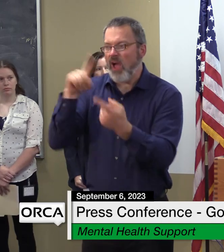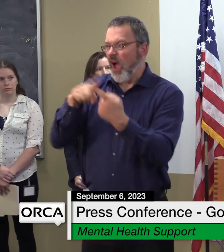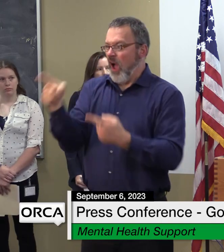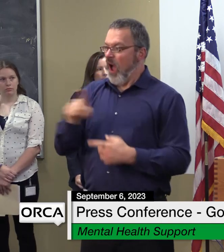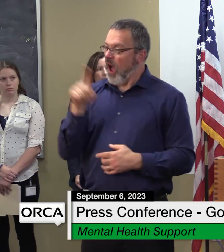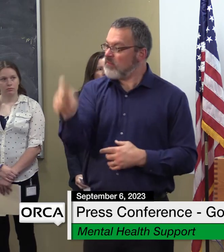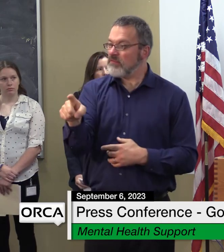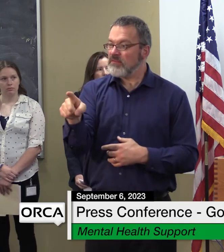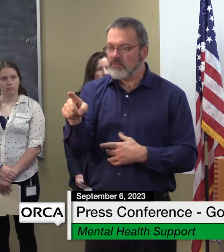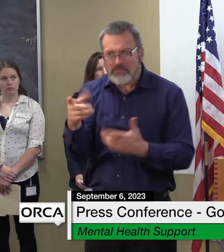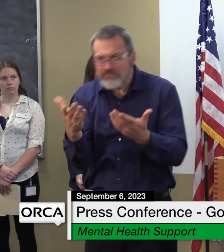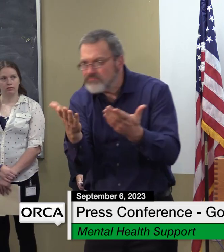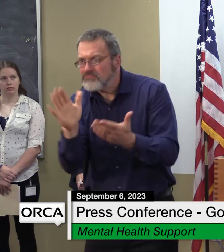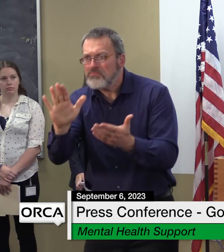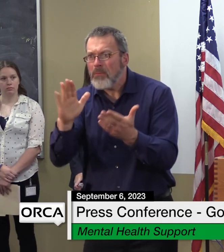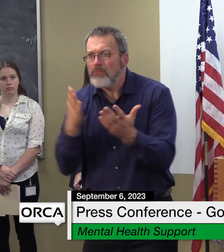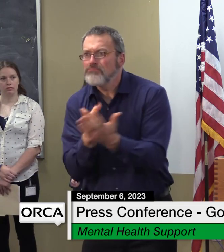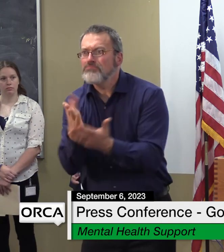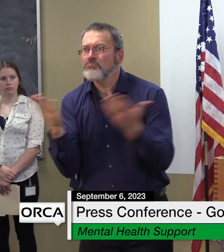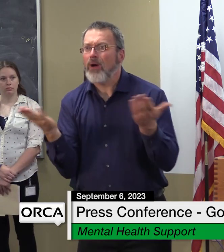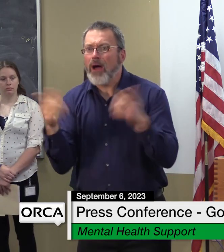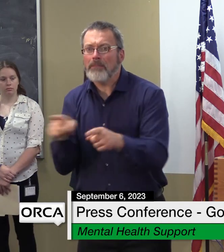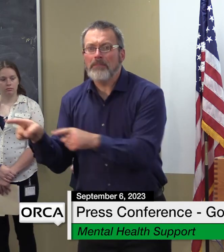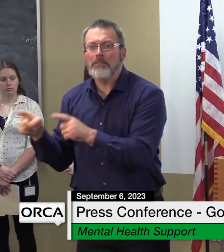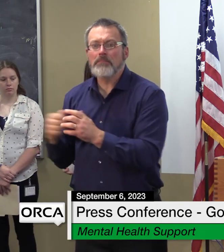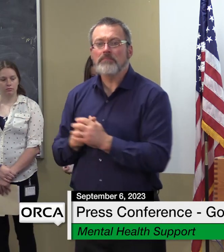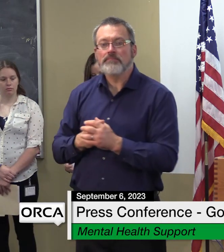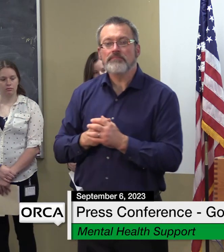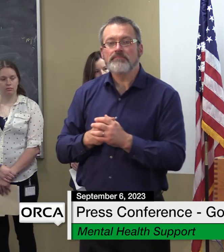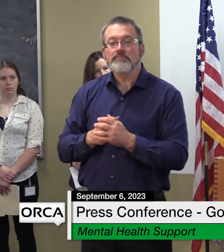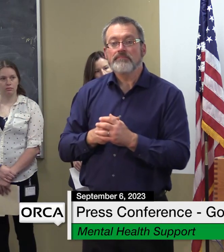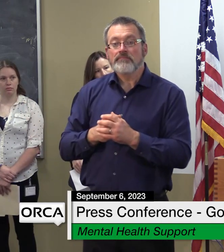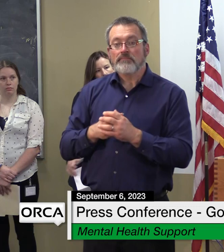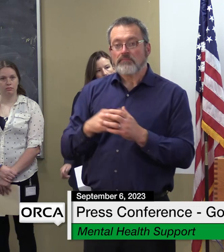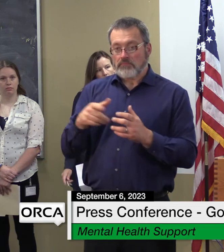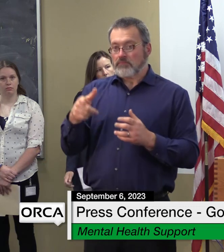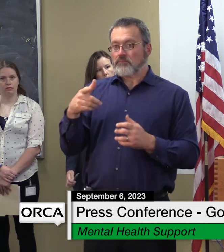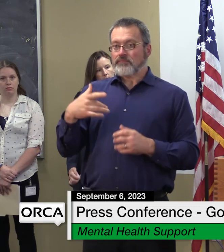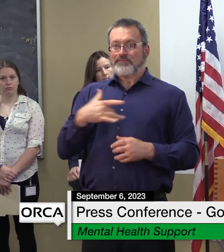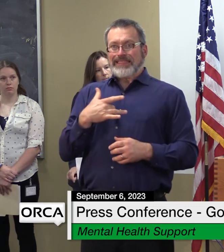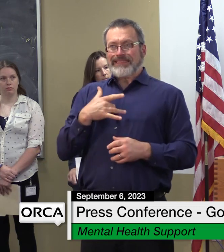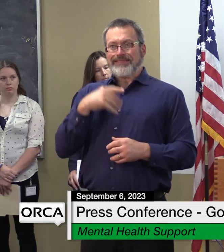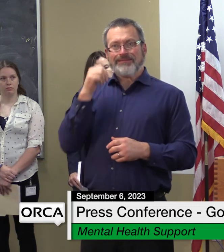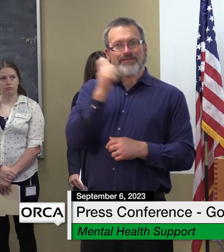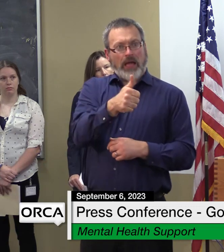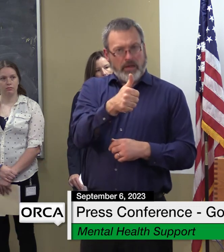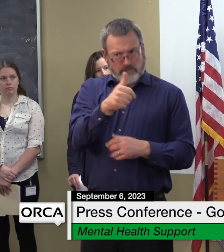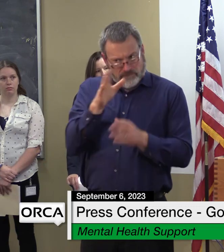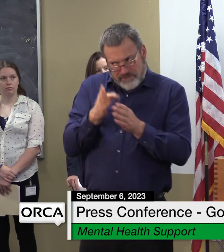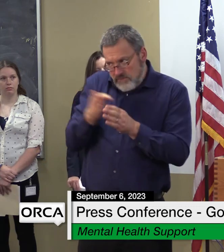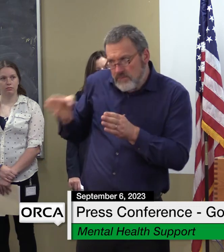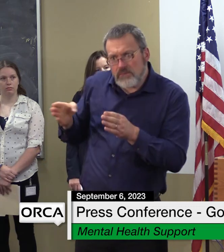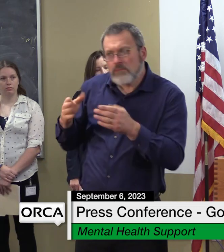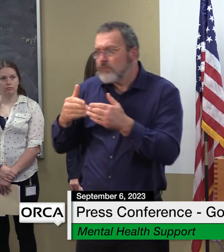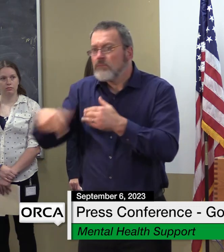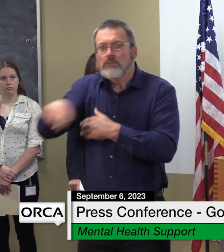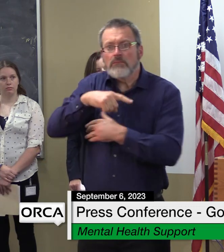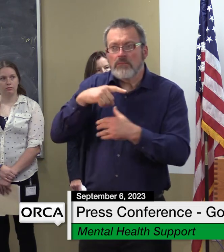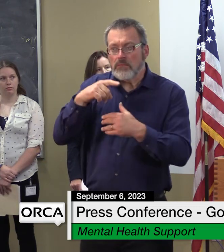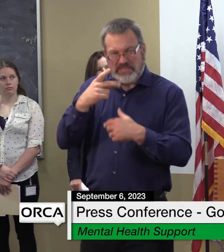Allison and Alicia will discuss more on what you can do if you believe someone you know is dealing with a mental health